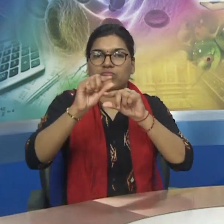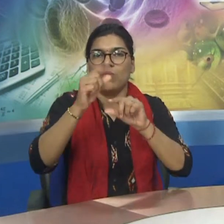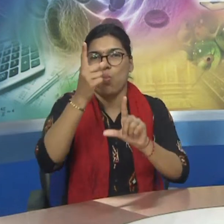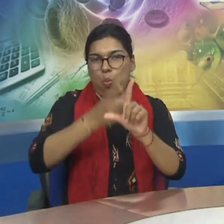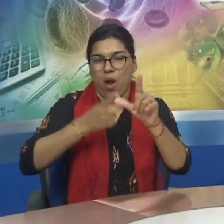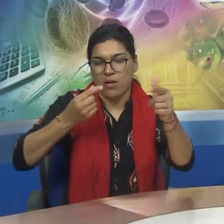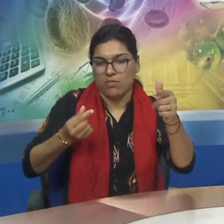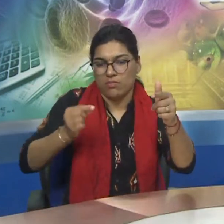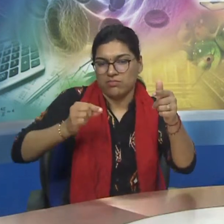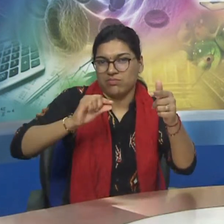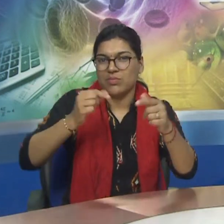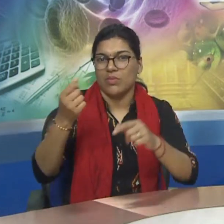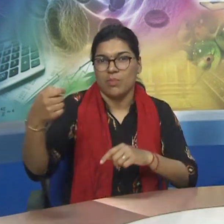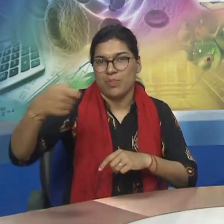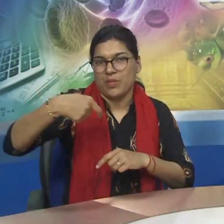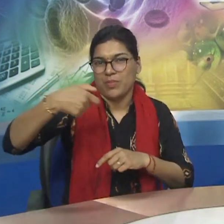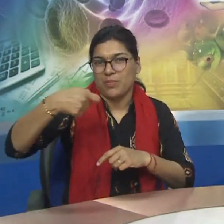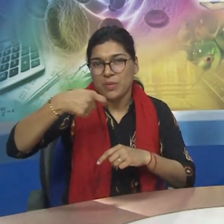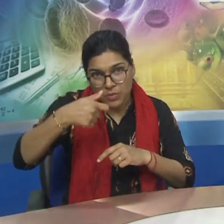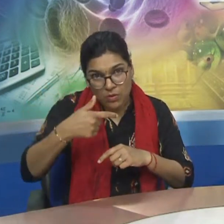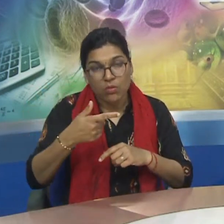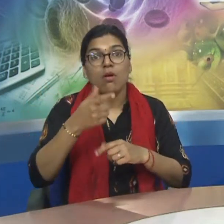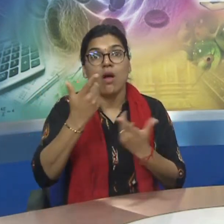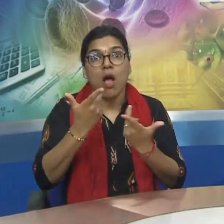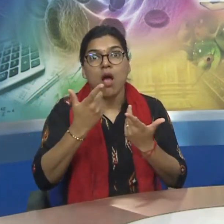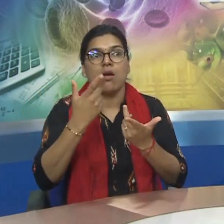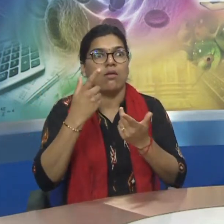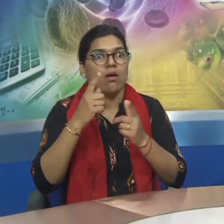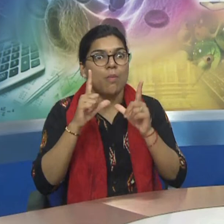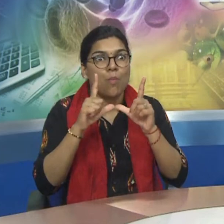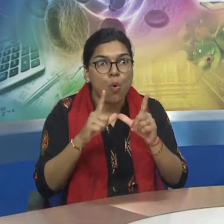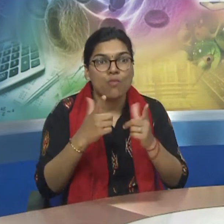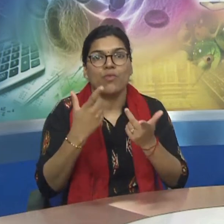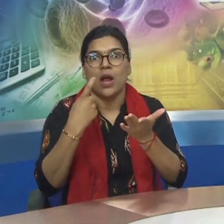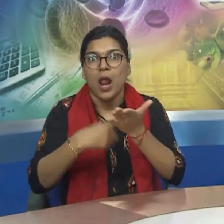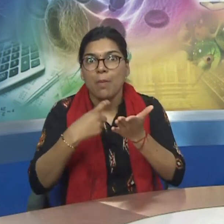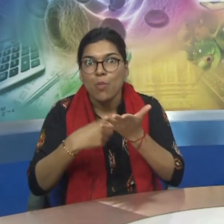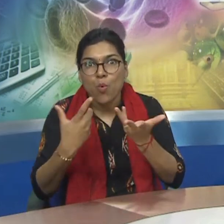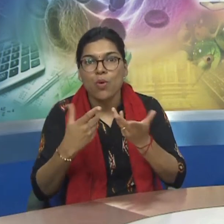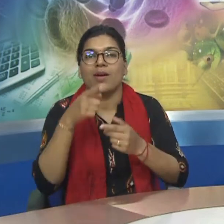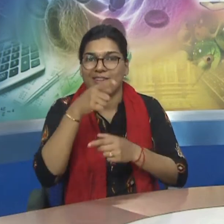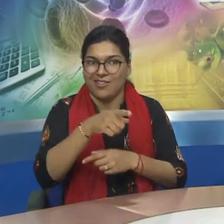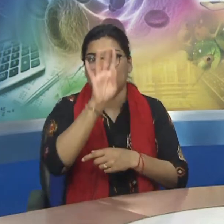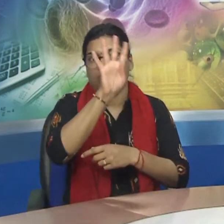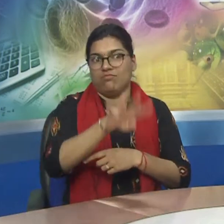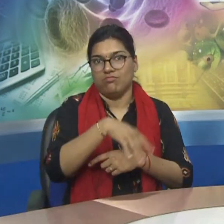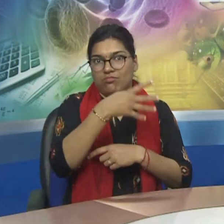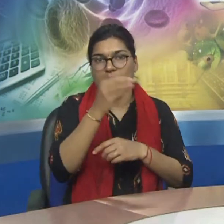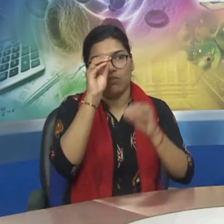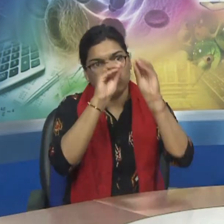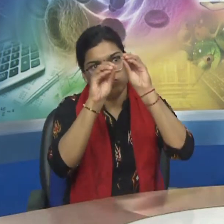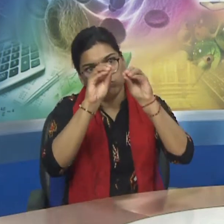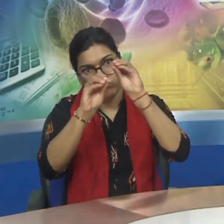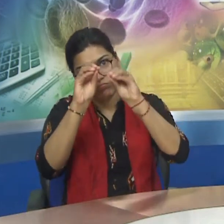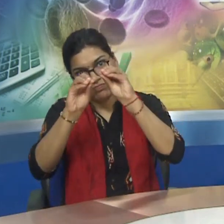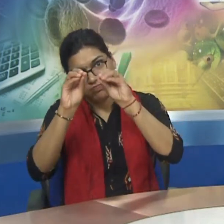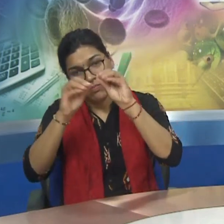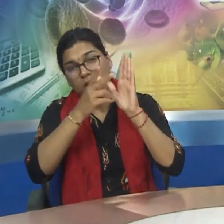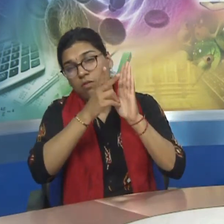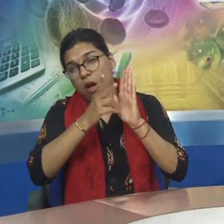and all the interest and the compound interest calculation can also be done easily